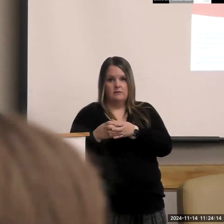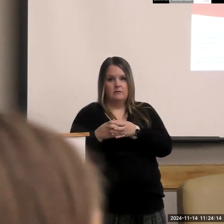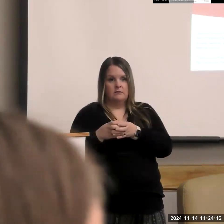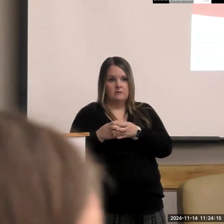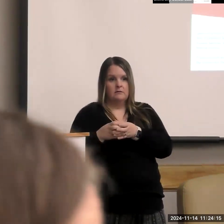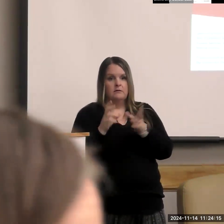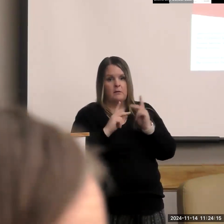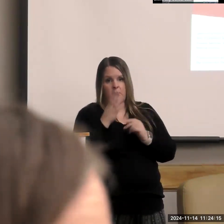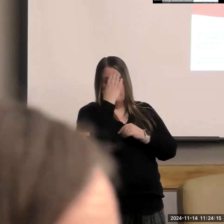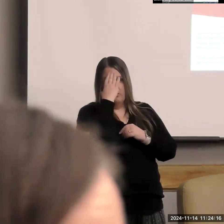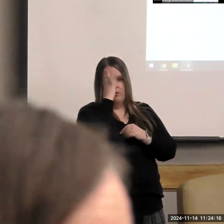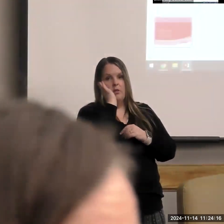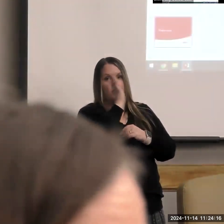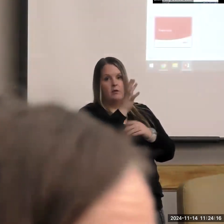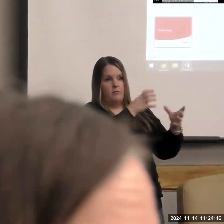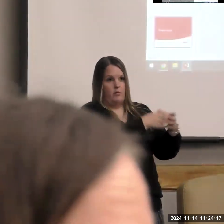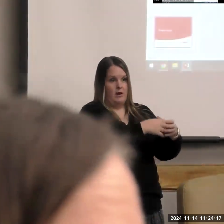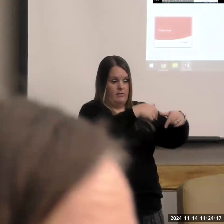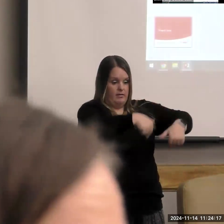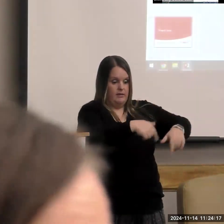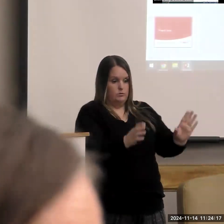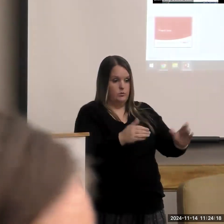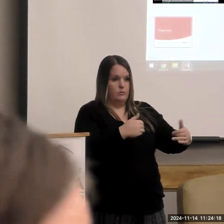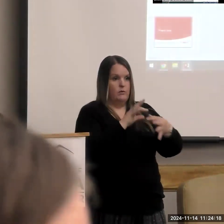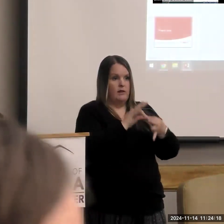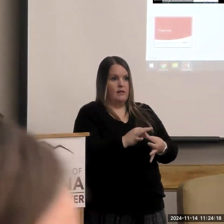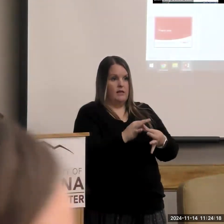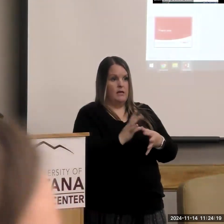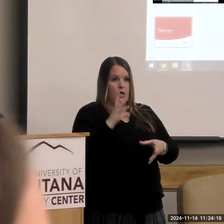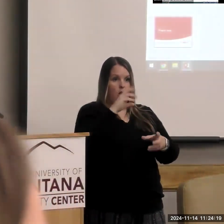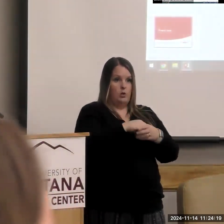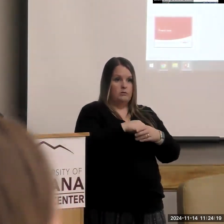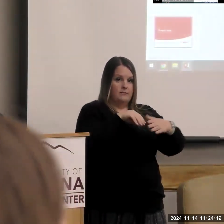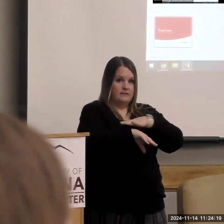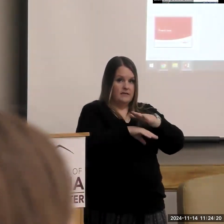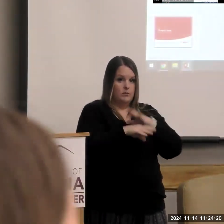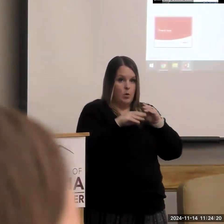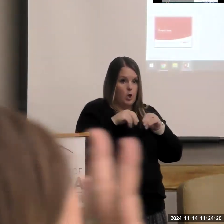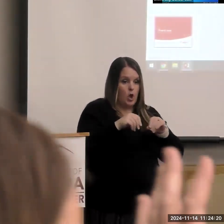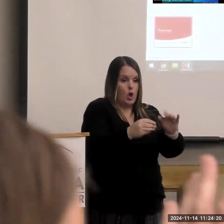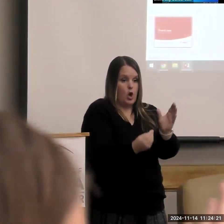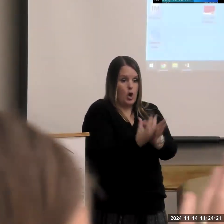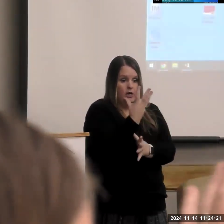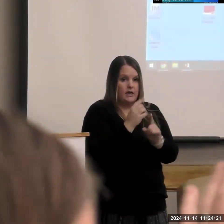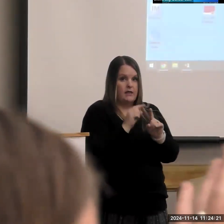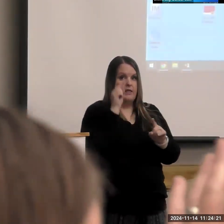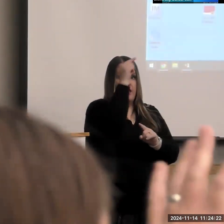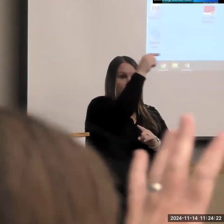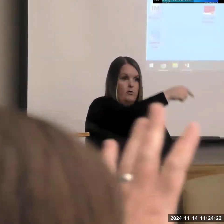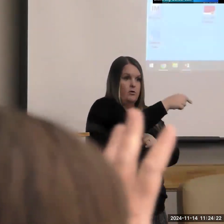so folks know, there's going to be a breakout session here on inclusive and accessible gardening. And then the other breakout session is